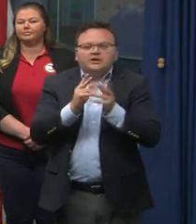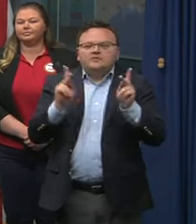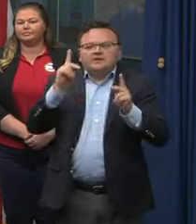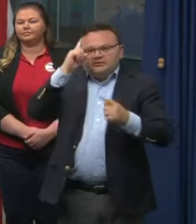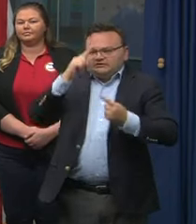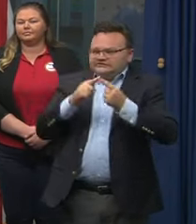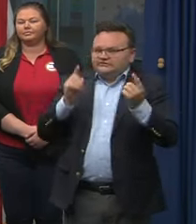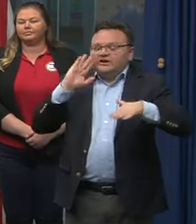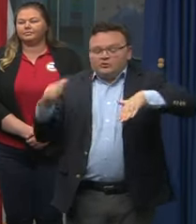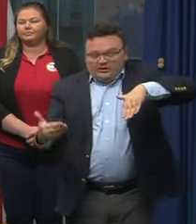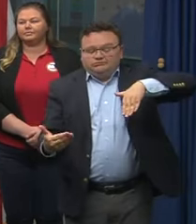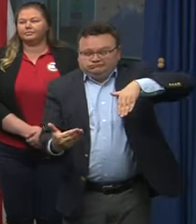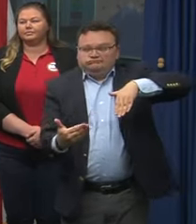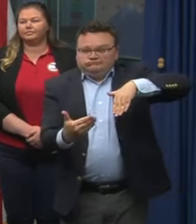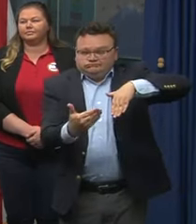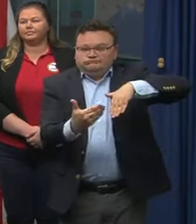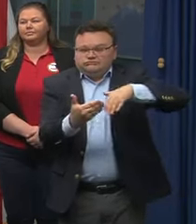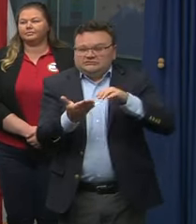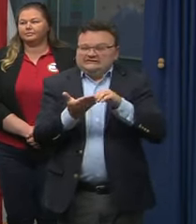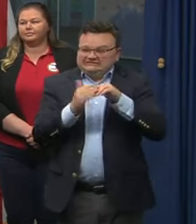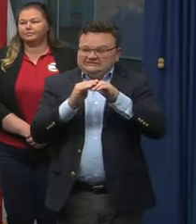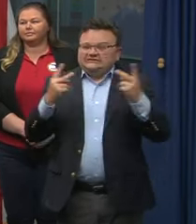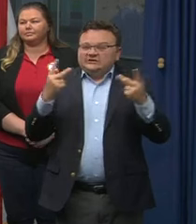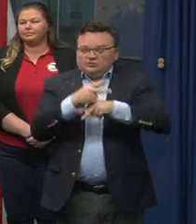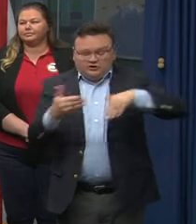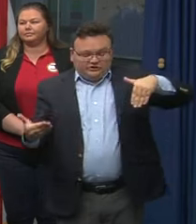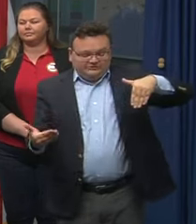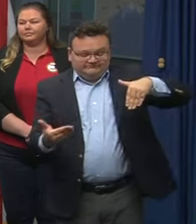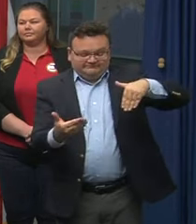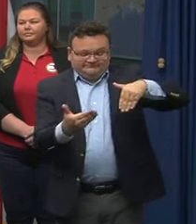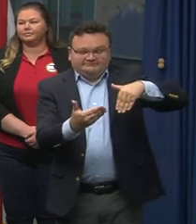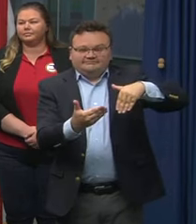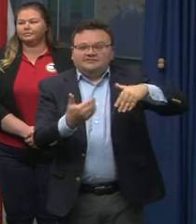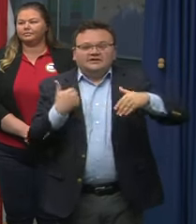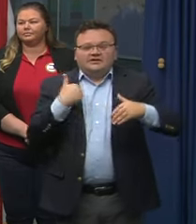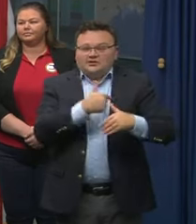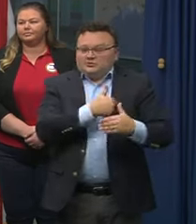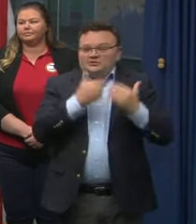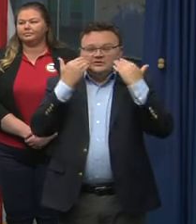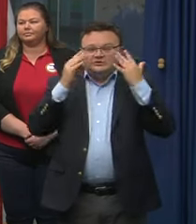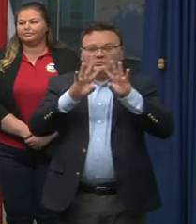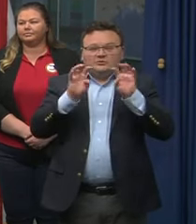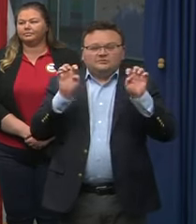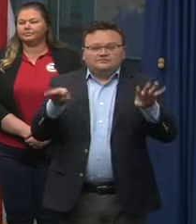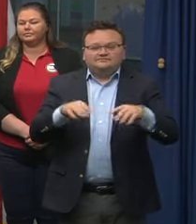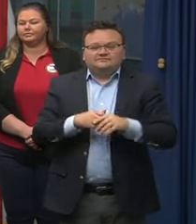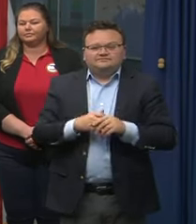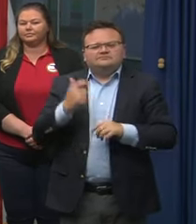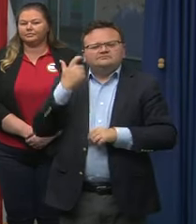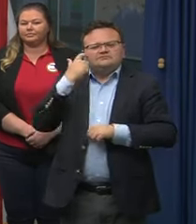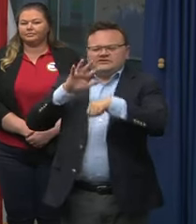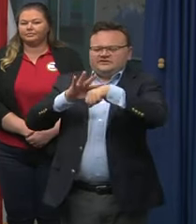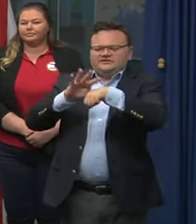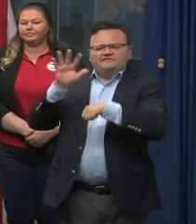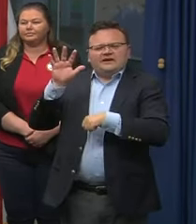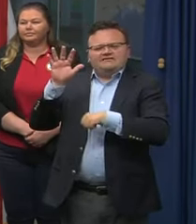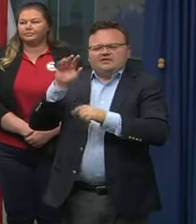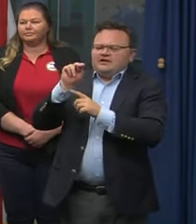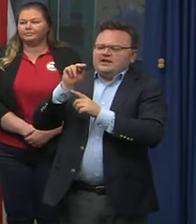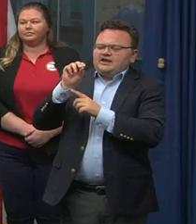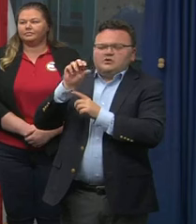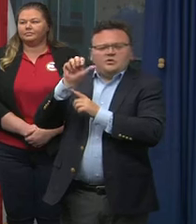and then really start to pick up steam. The most recent hurricane advisory from the 5 o'clock National